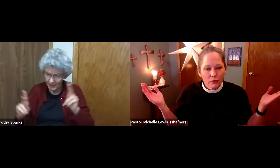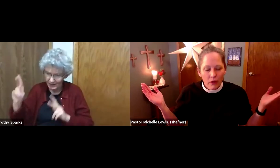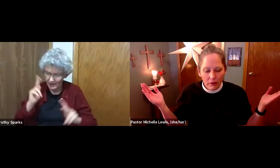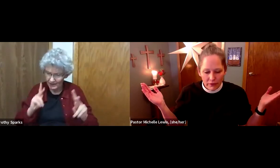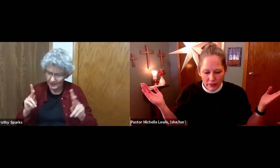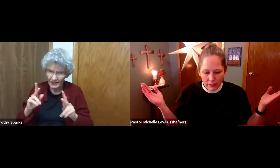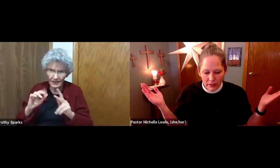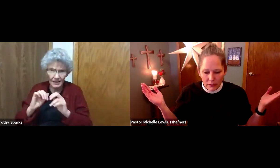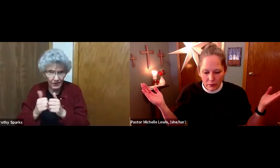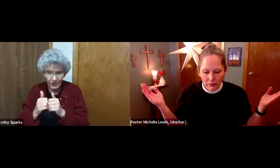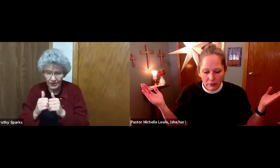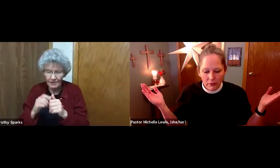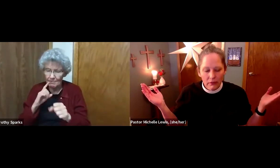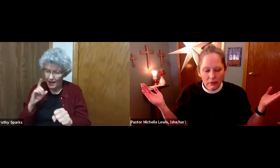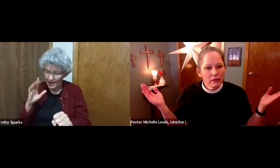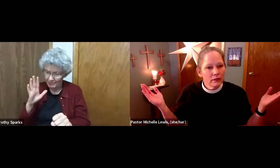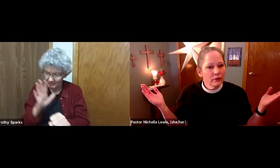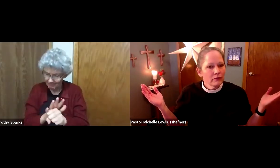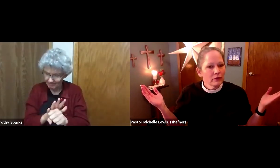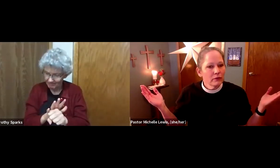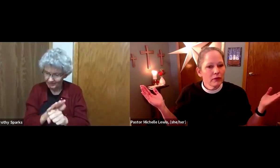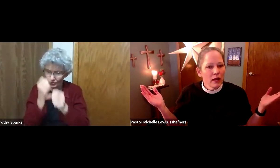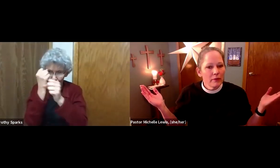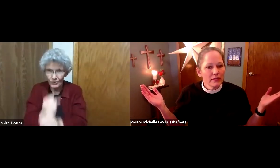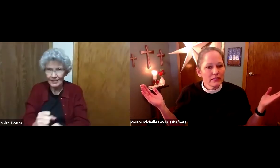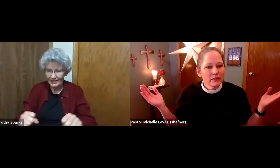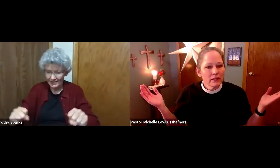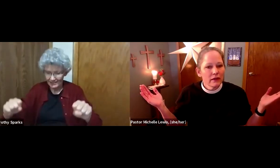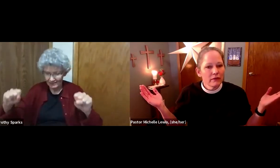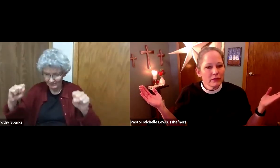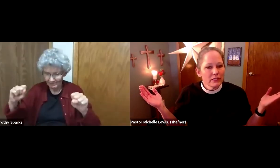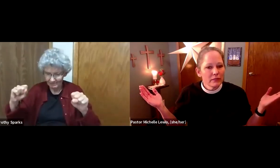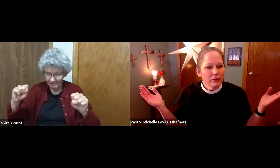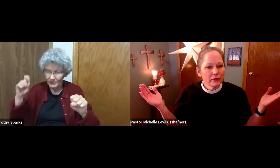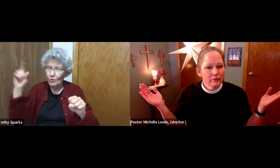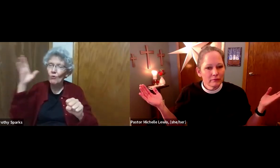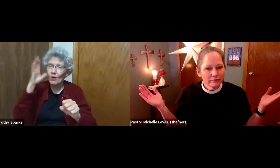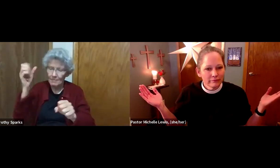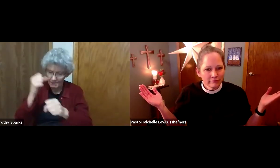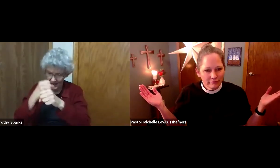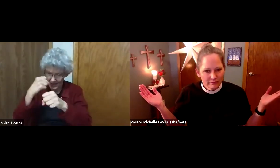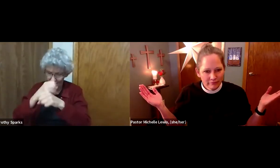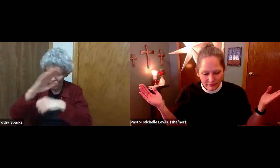You comforted your people with the promise of the Redeemer,